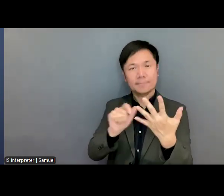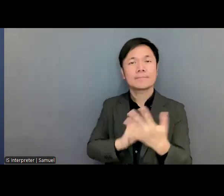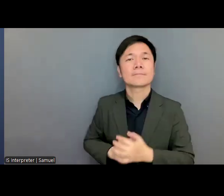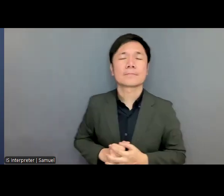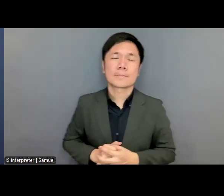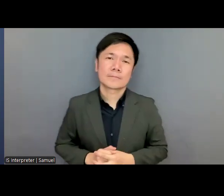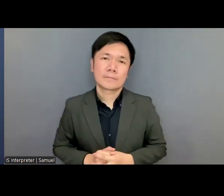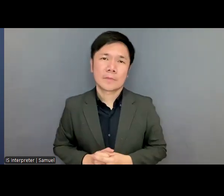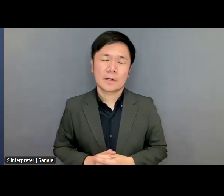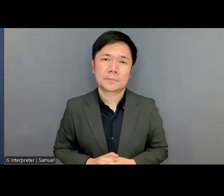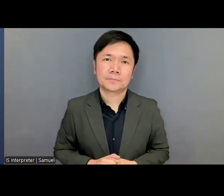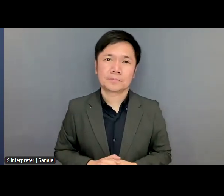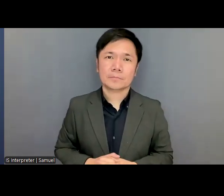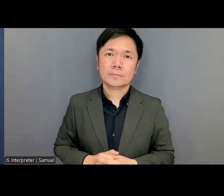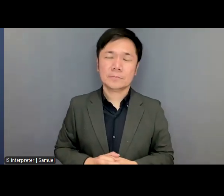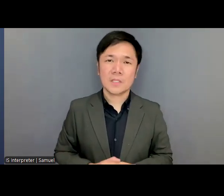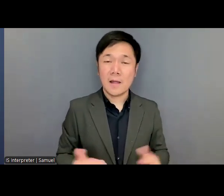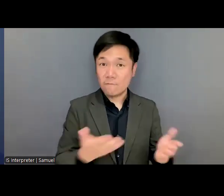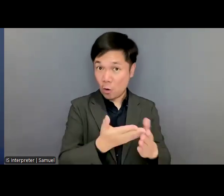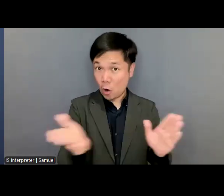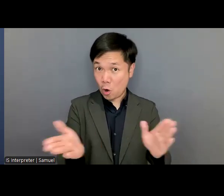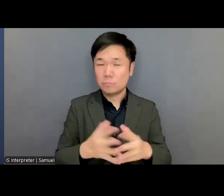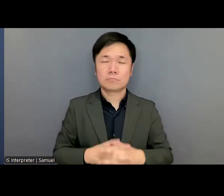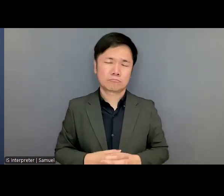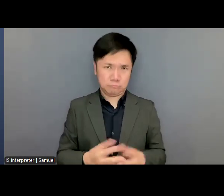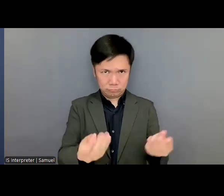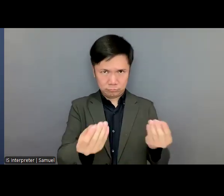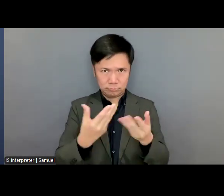We're also asking the stakeholders to tell us